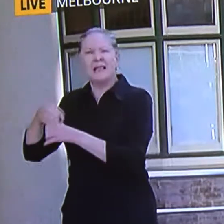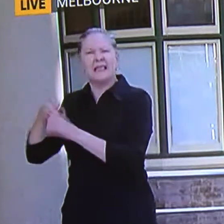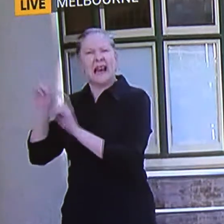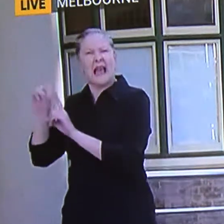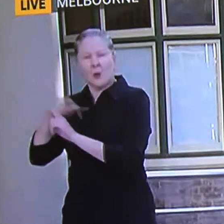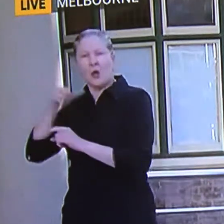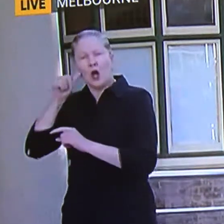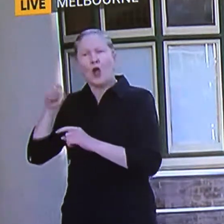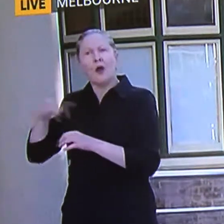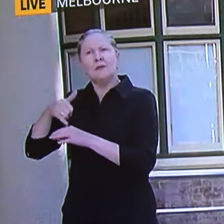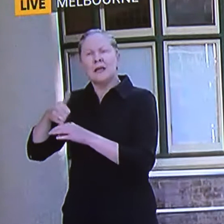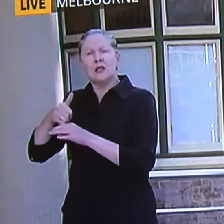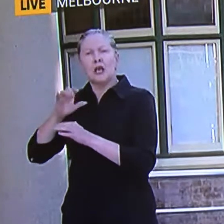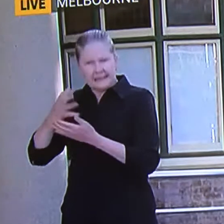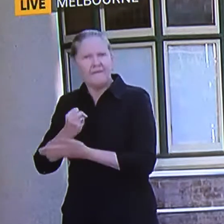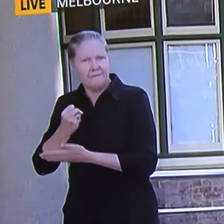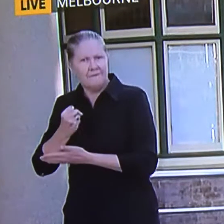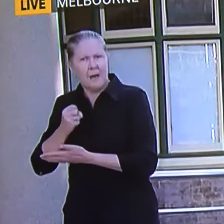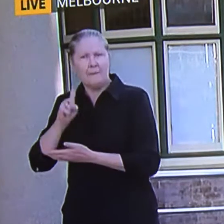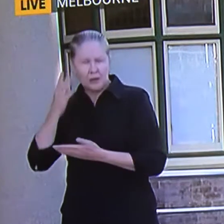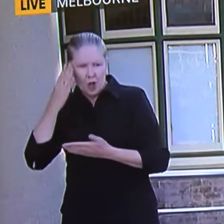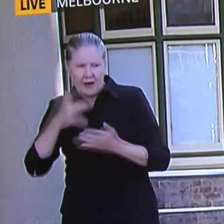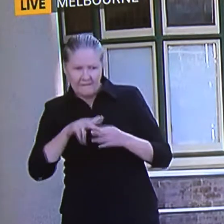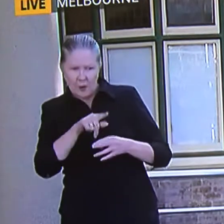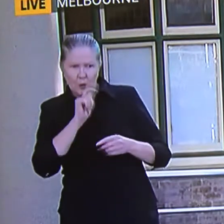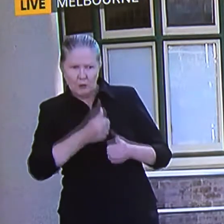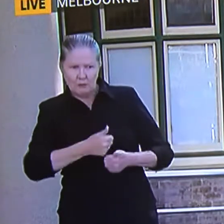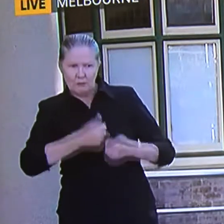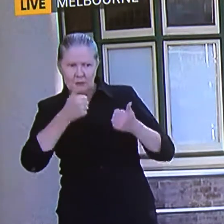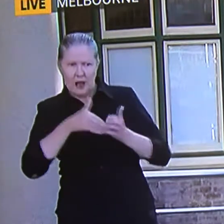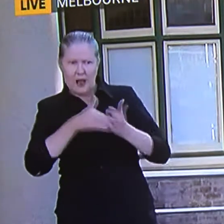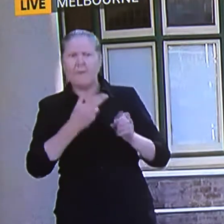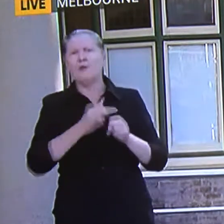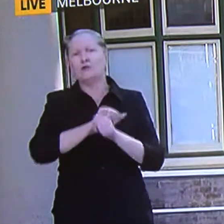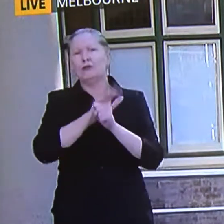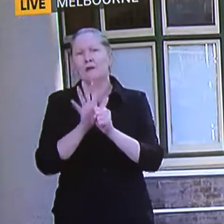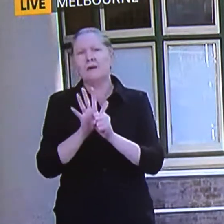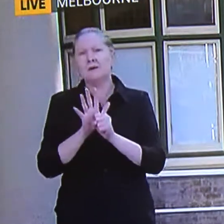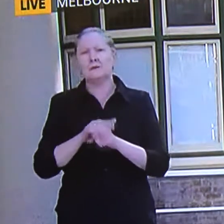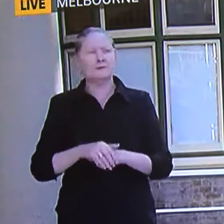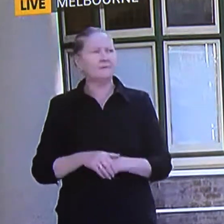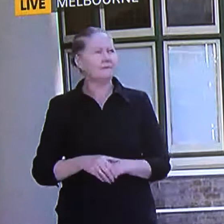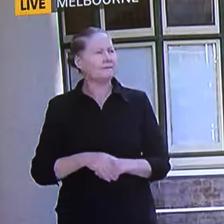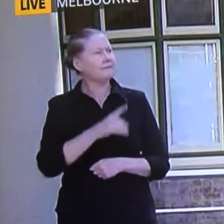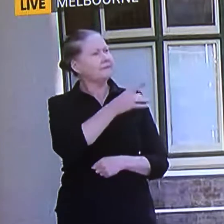safety, we know how to use them, we just don't know if they lead to clinical benefit. Great.